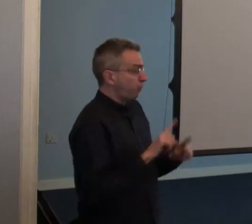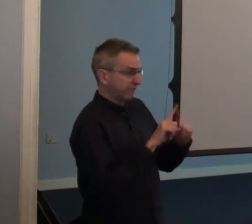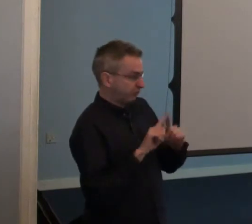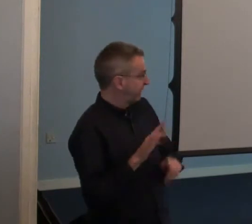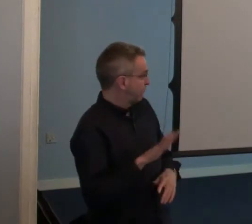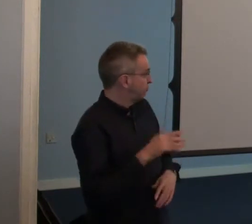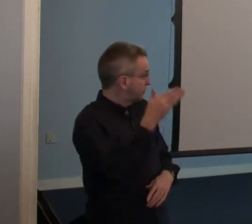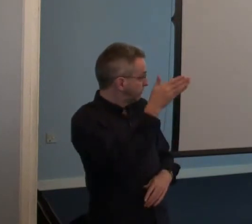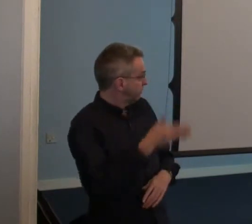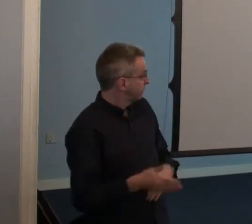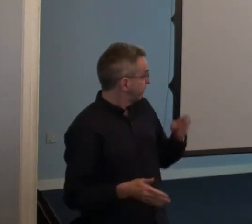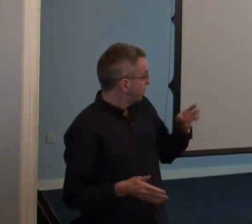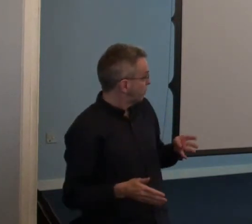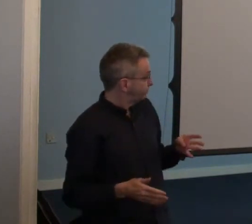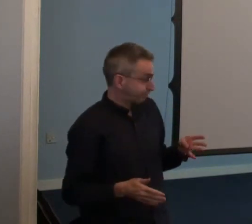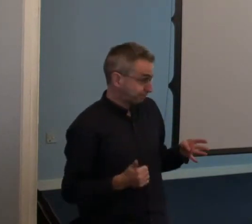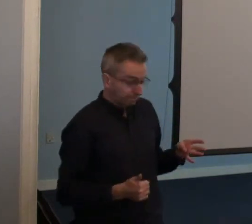that broken down by the departments that they came from.